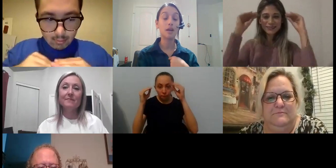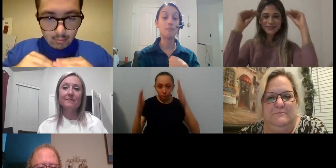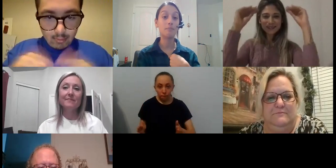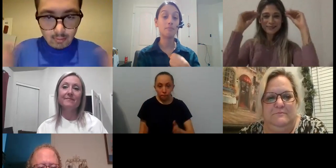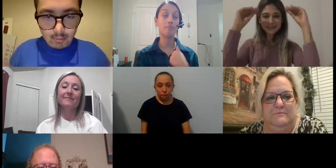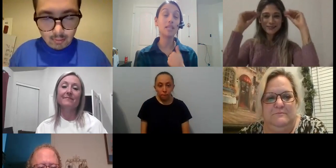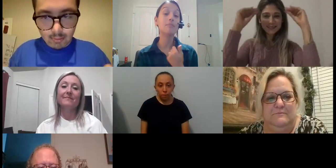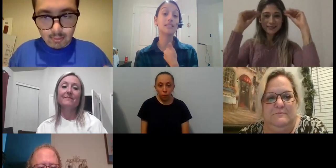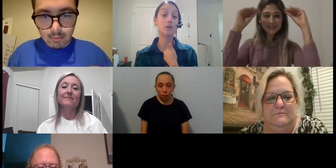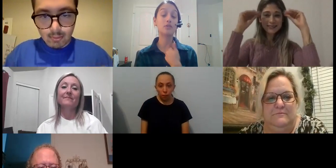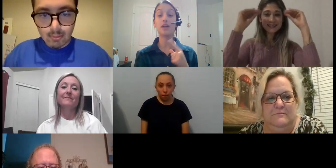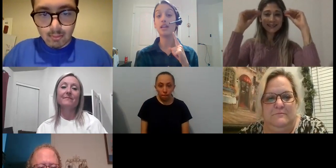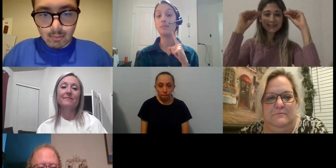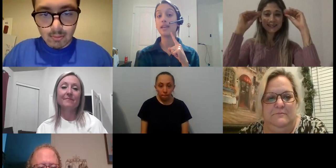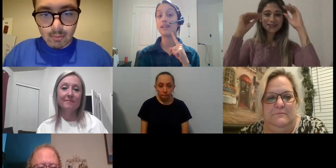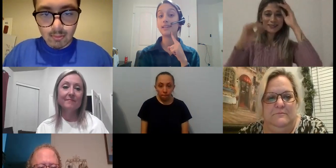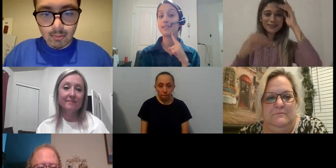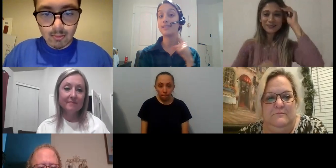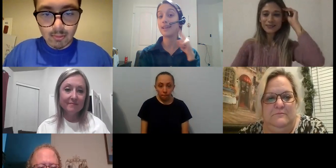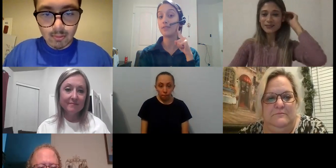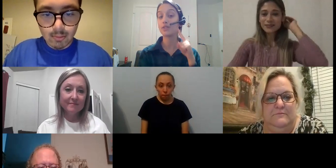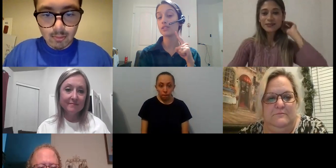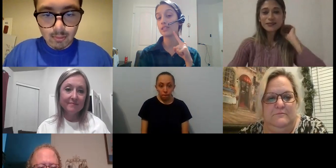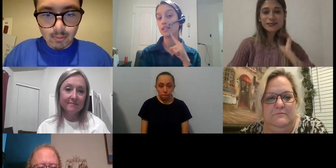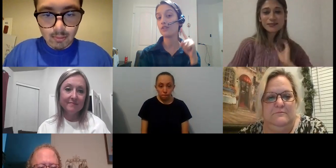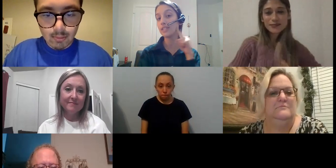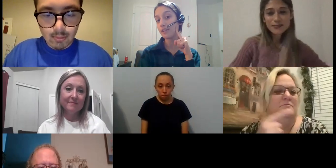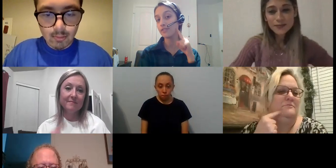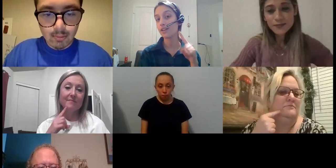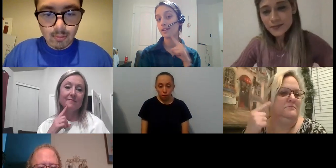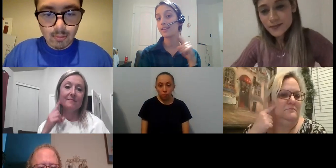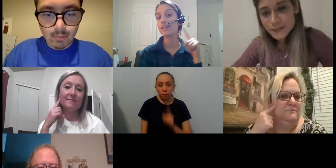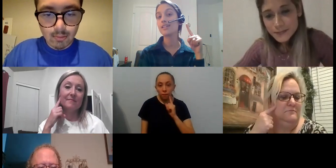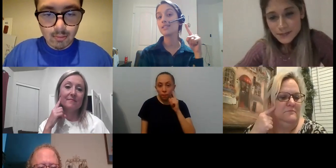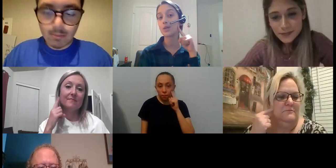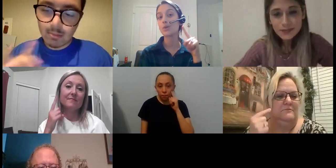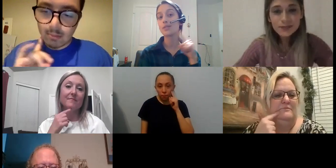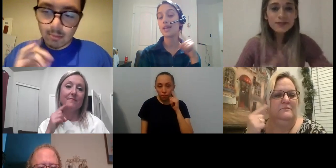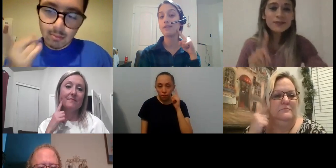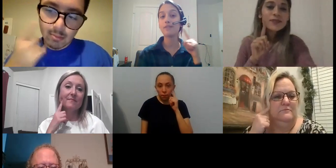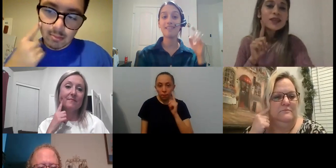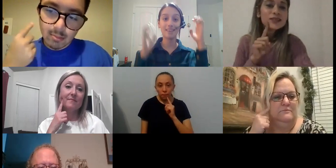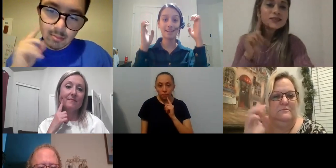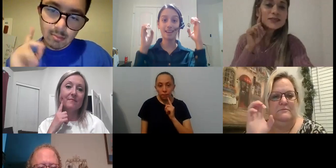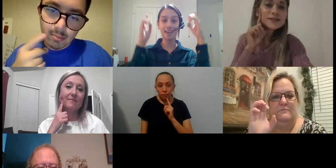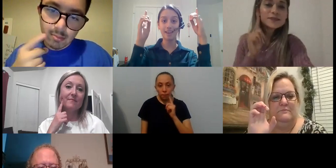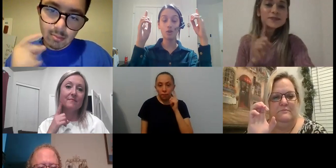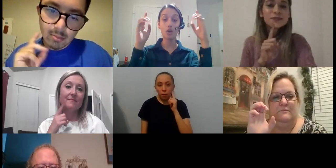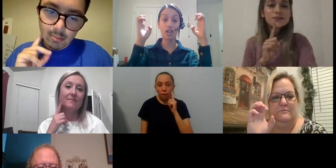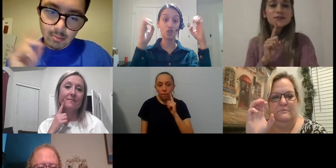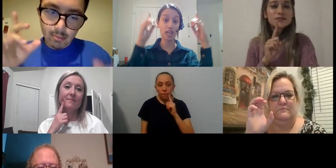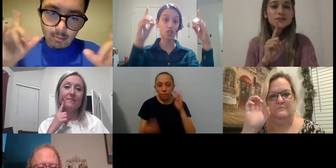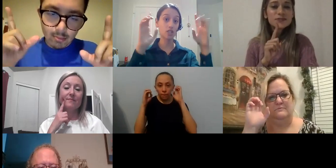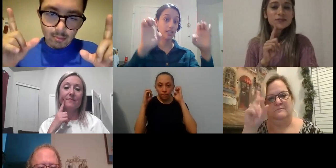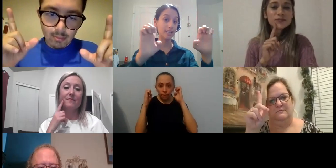So me, myself, I'm a deaf. So this is a sign for deaf. So deaf, and then ed